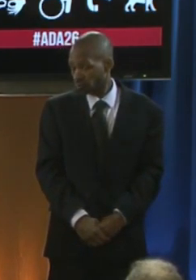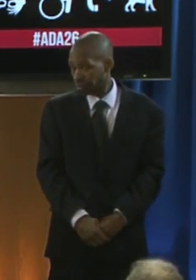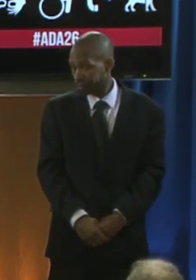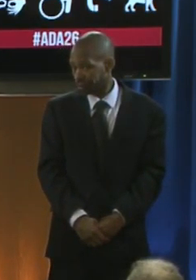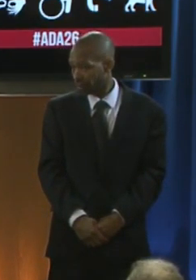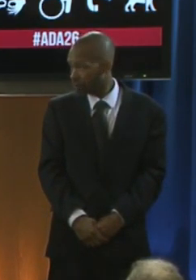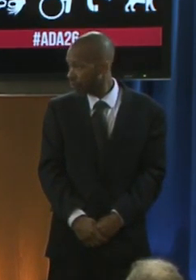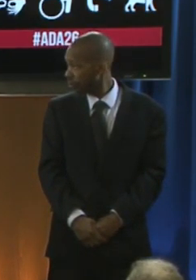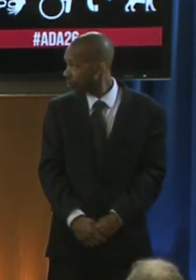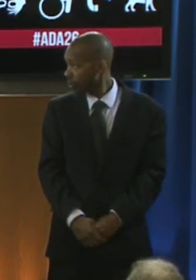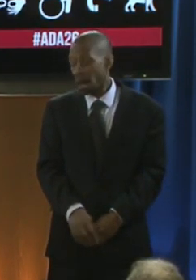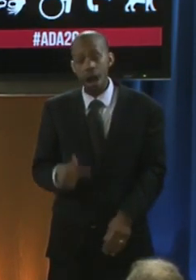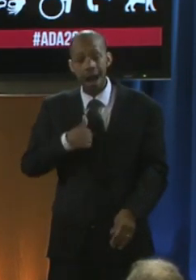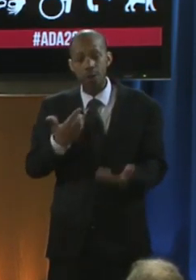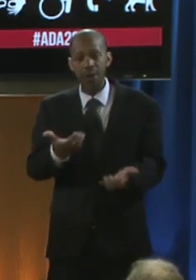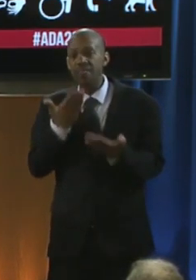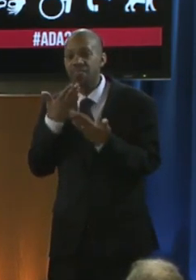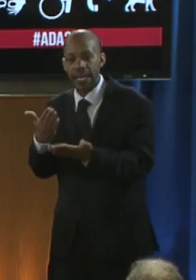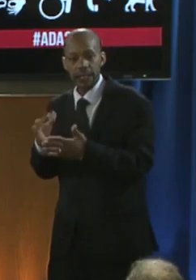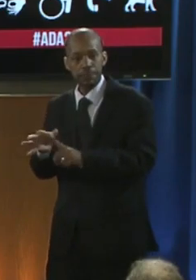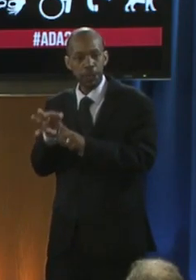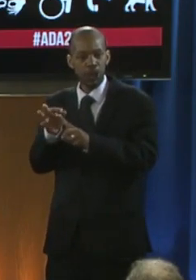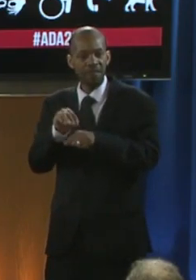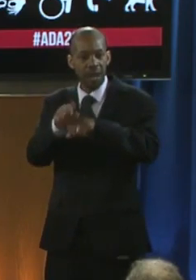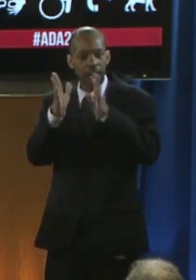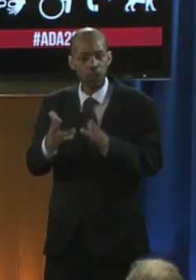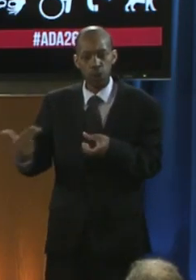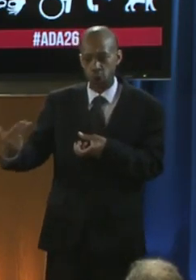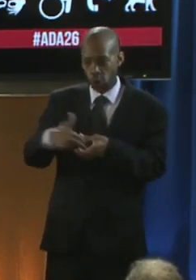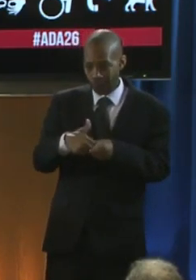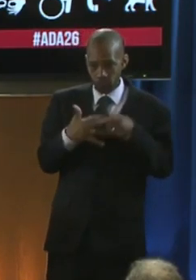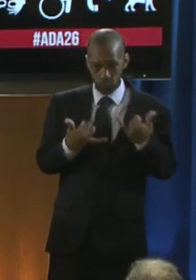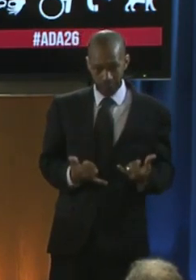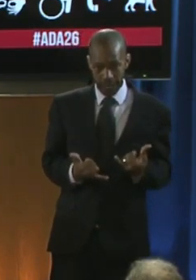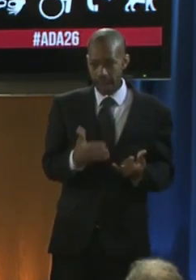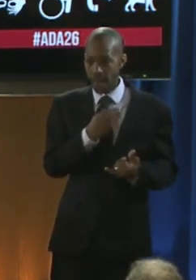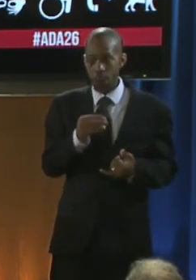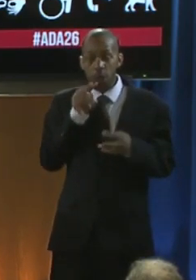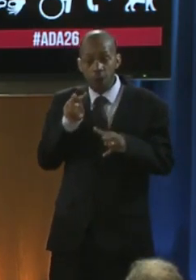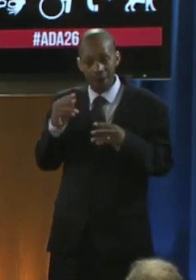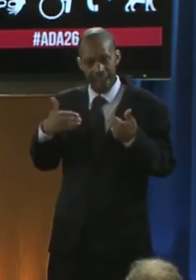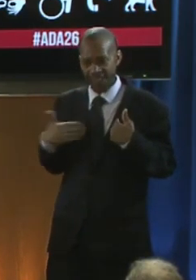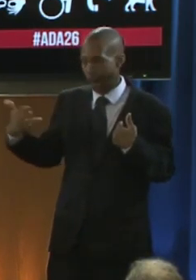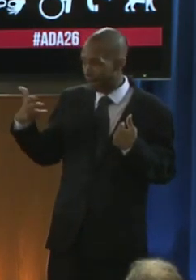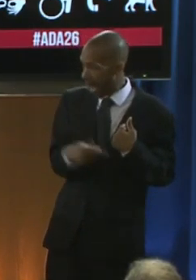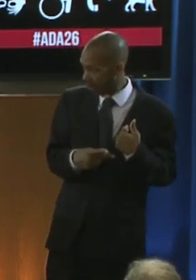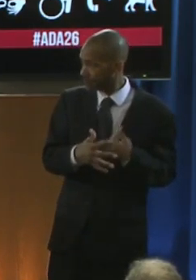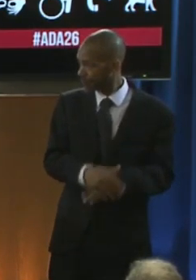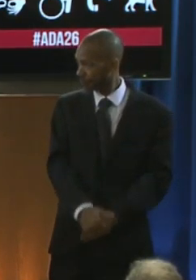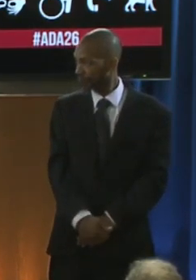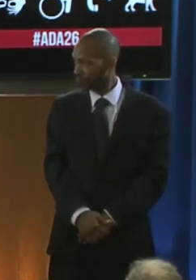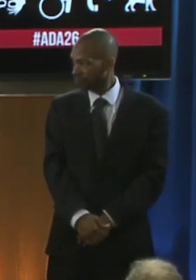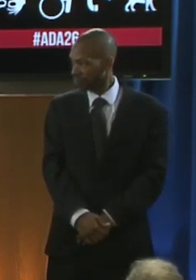It's great. I want to thank the special advisor for joining us today, and we look forward to having you back next.